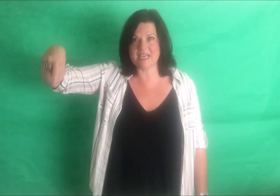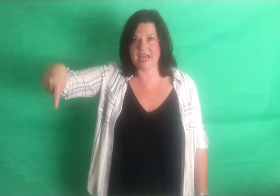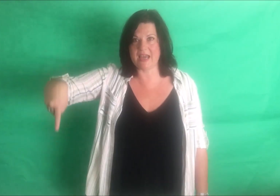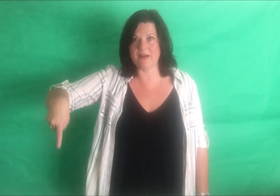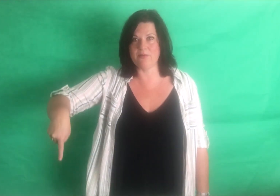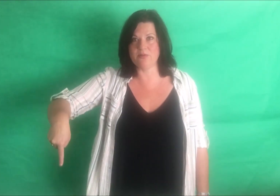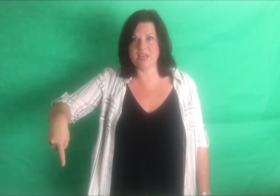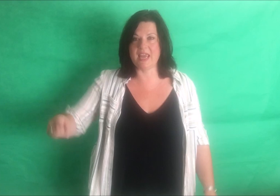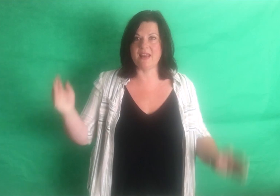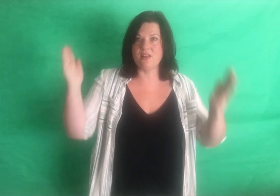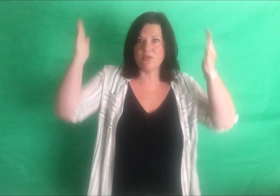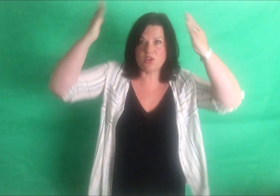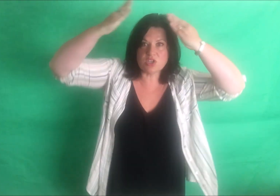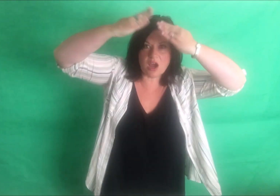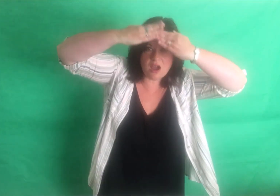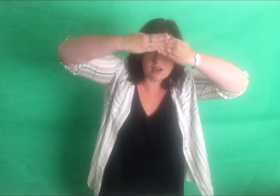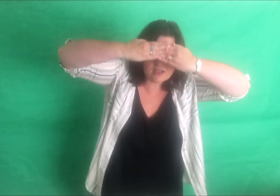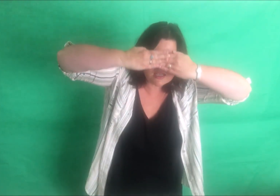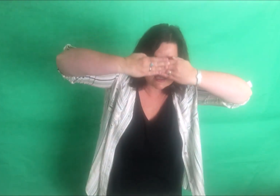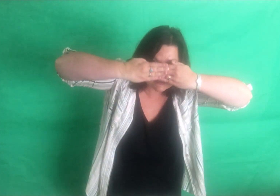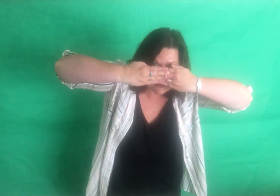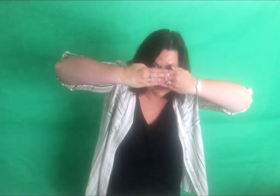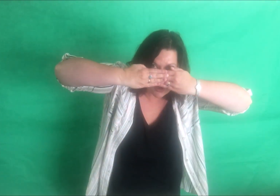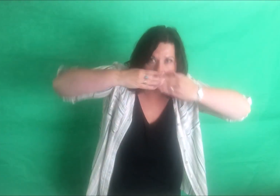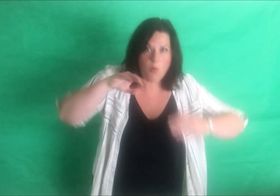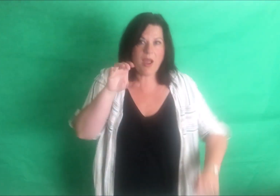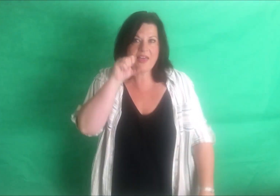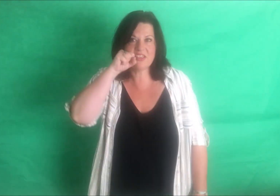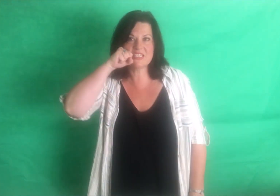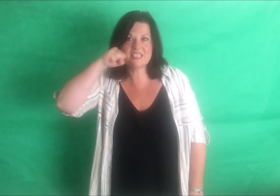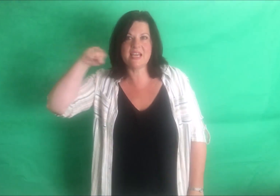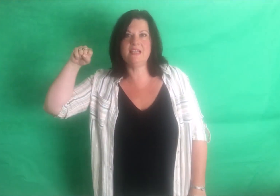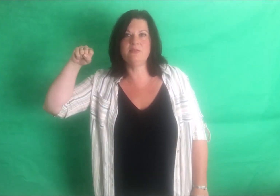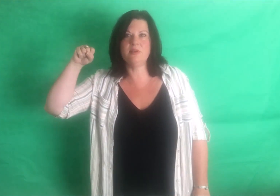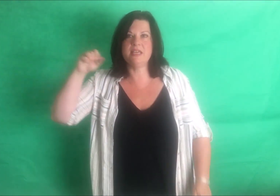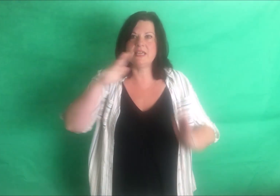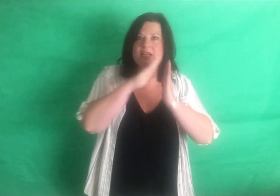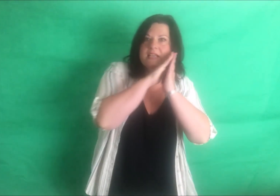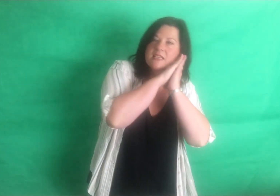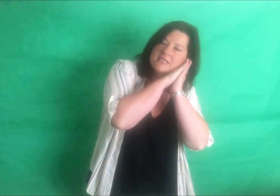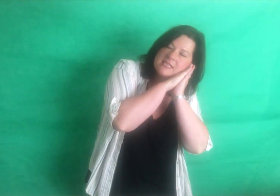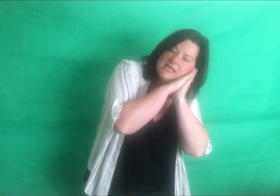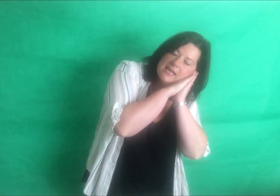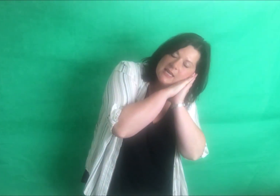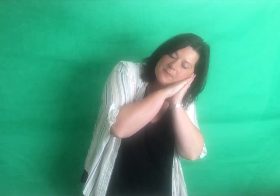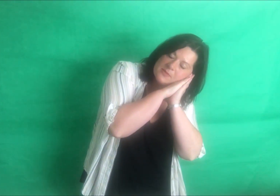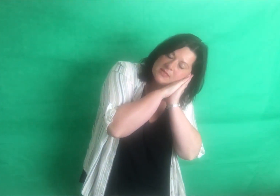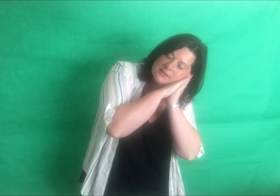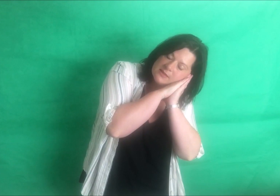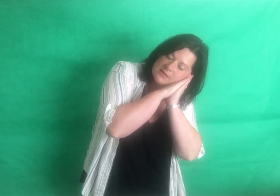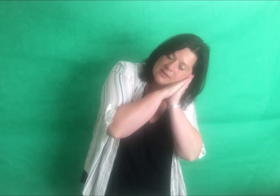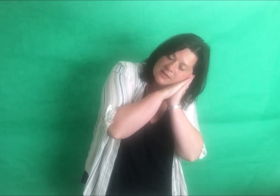Down in the darkness where the celery sleeps.